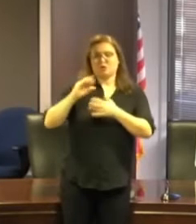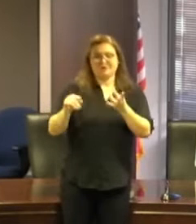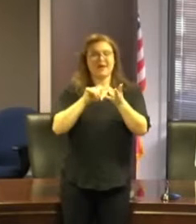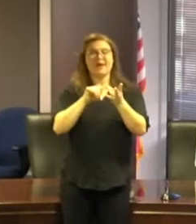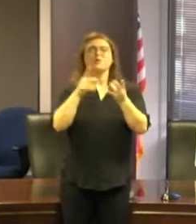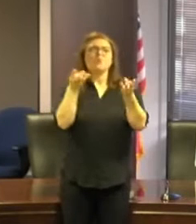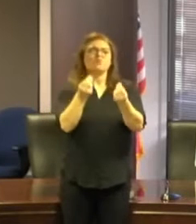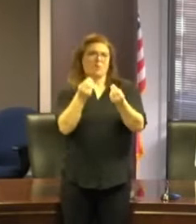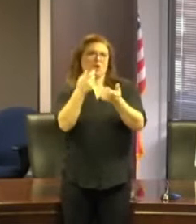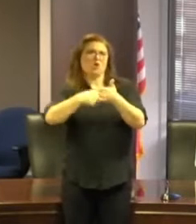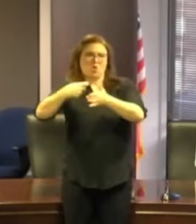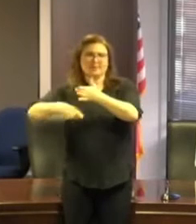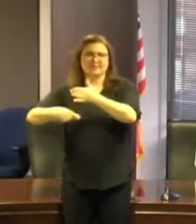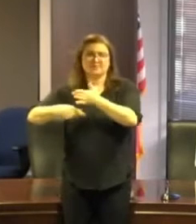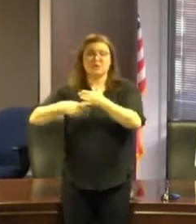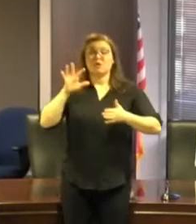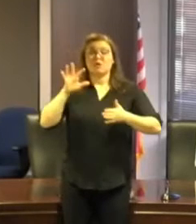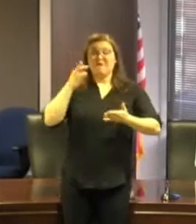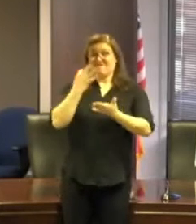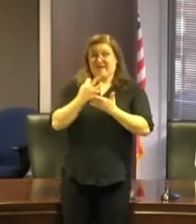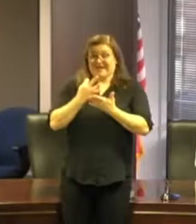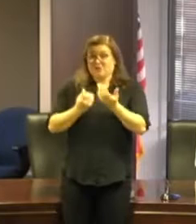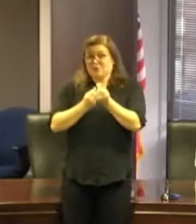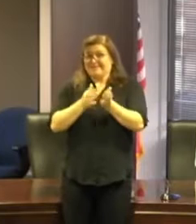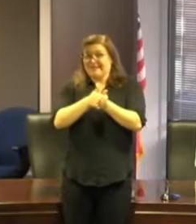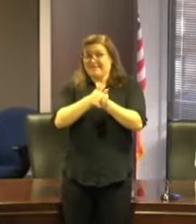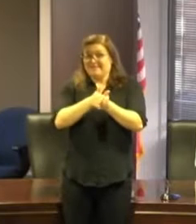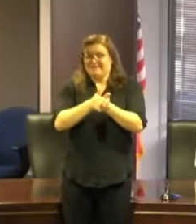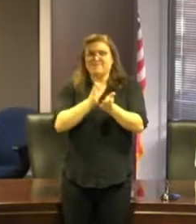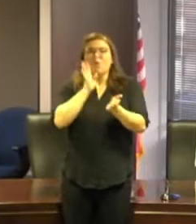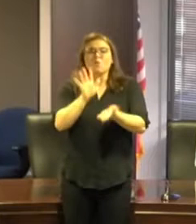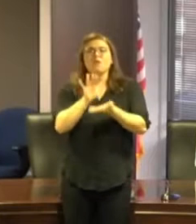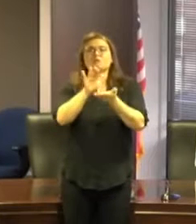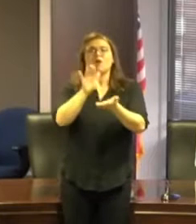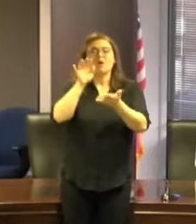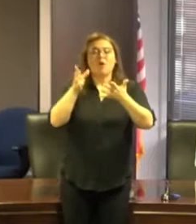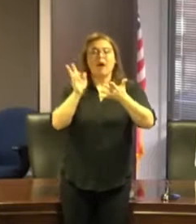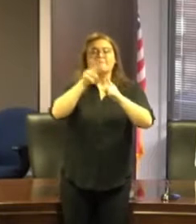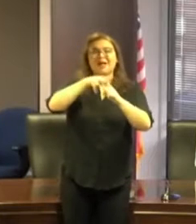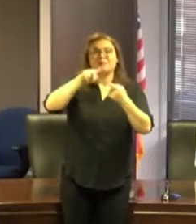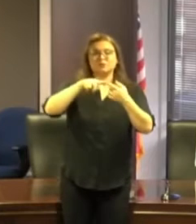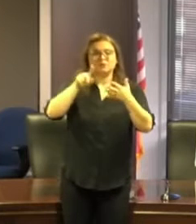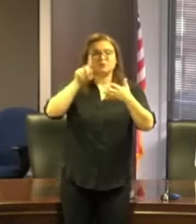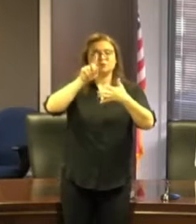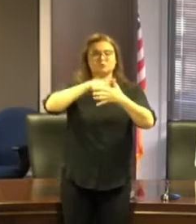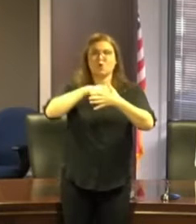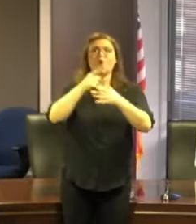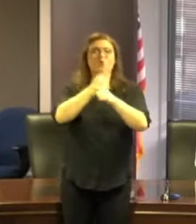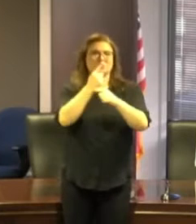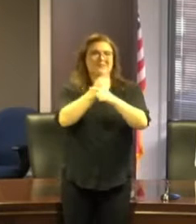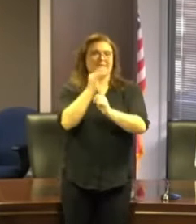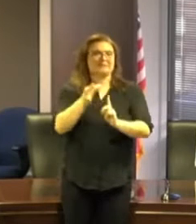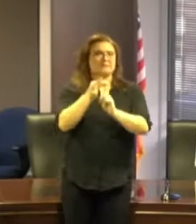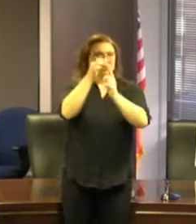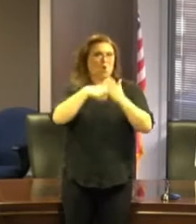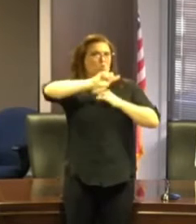The financial incentive will be applied to the routine and special services cost only. For anyone that receives